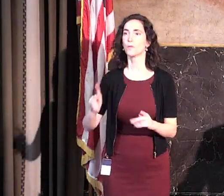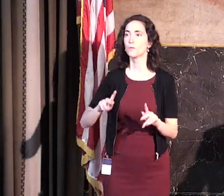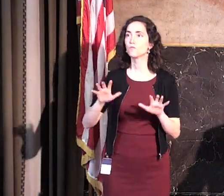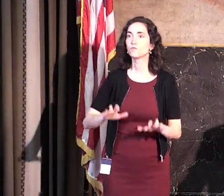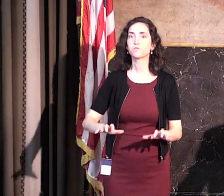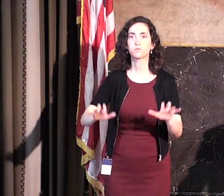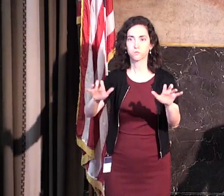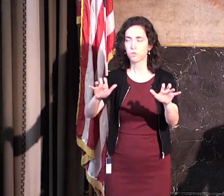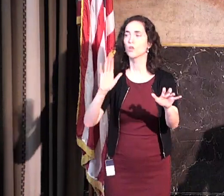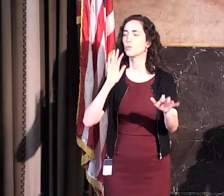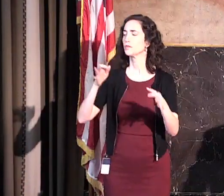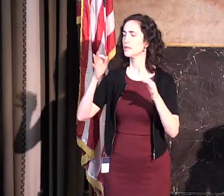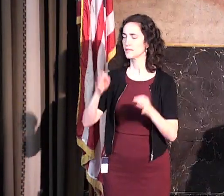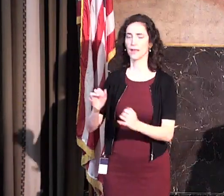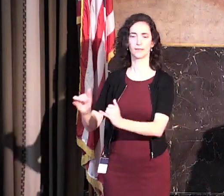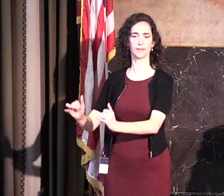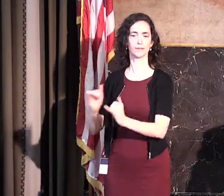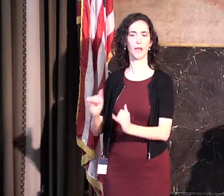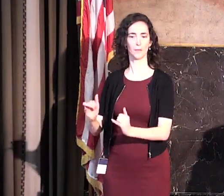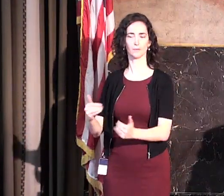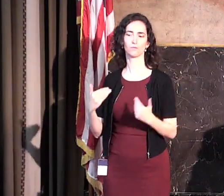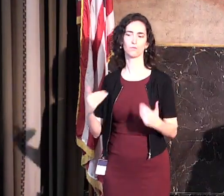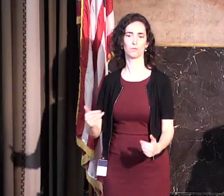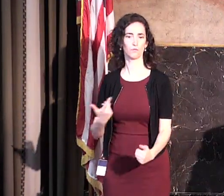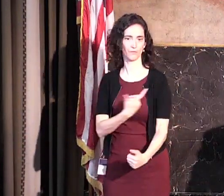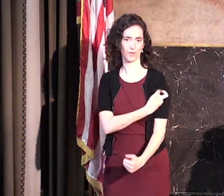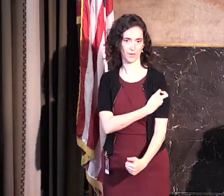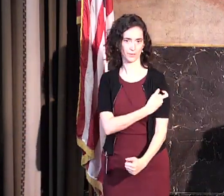do the same as he has, and that is to be vaccinated.